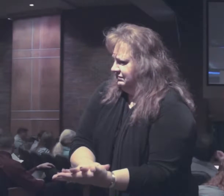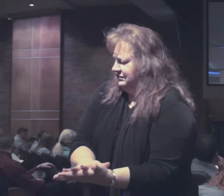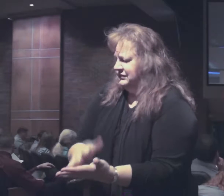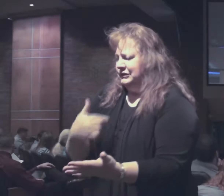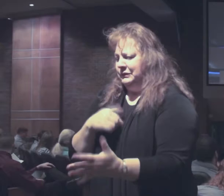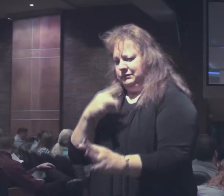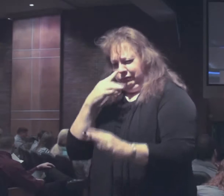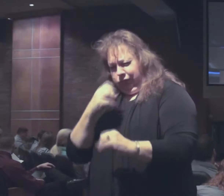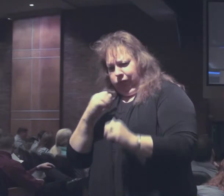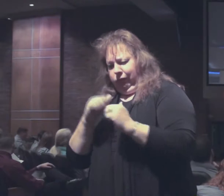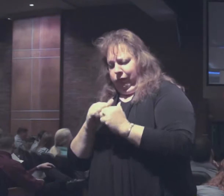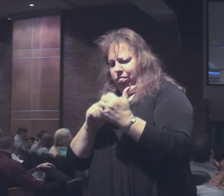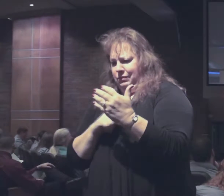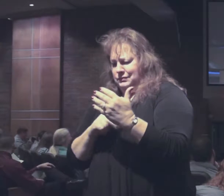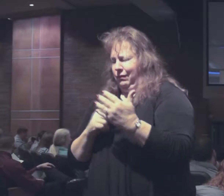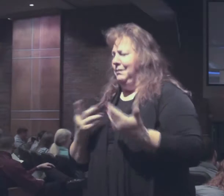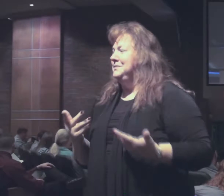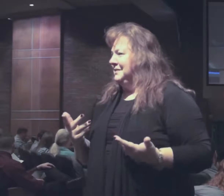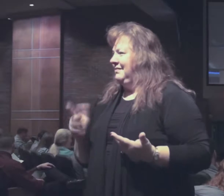Psalms.